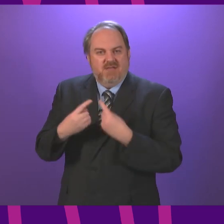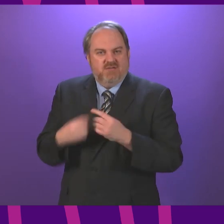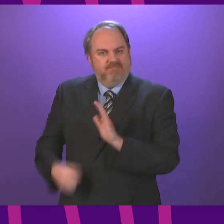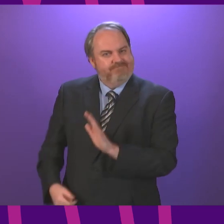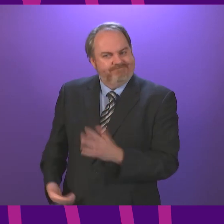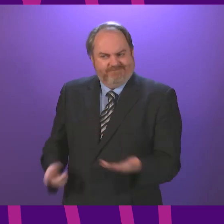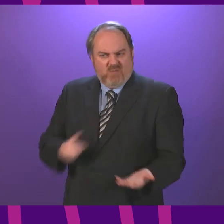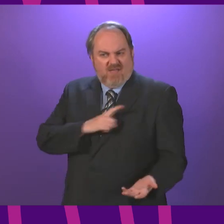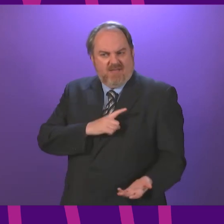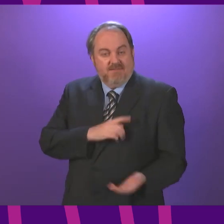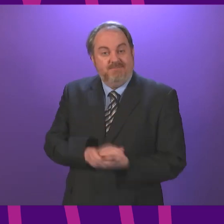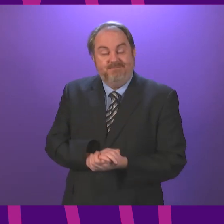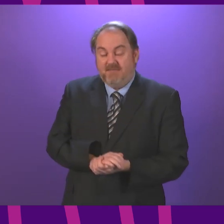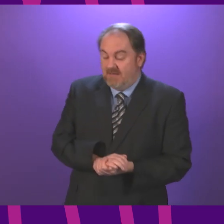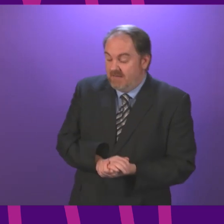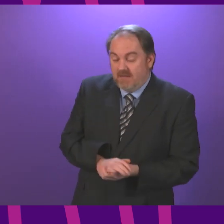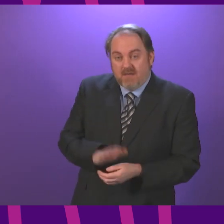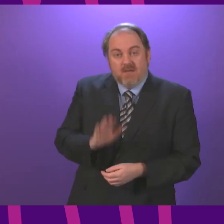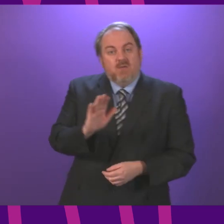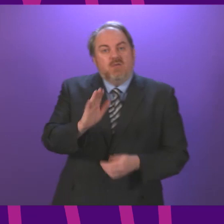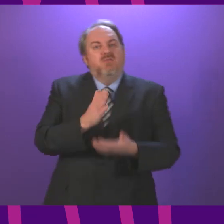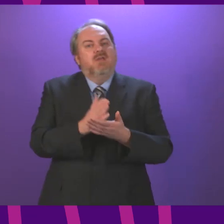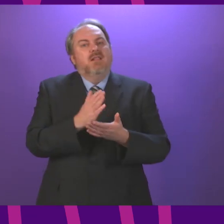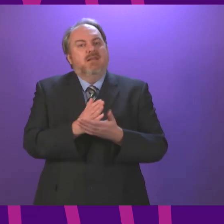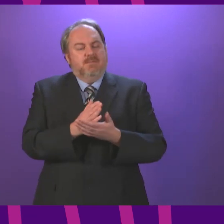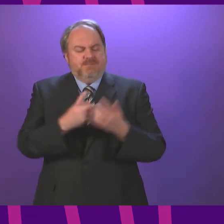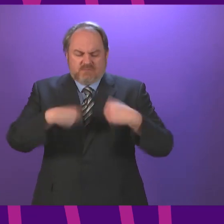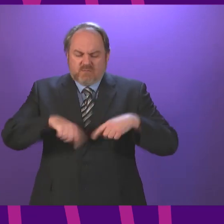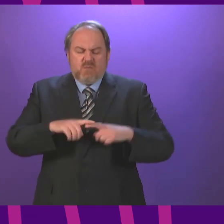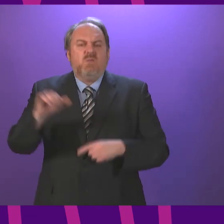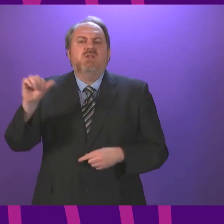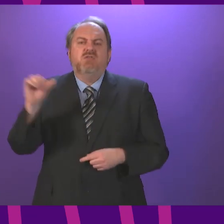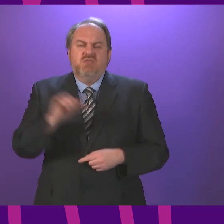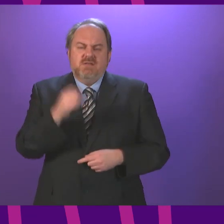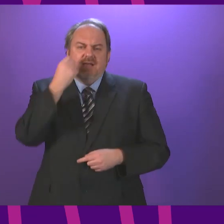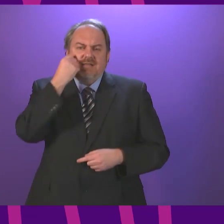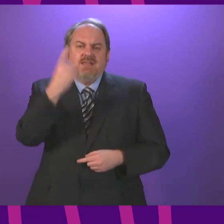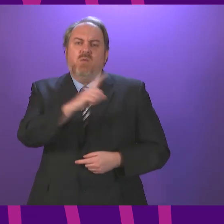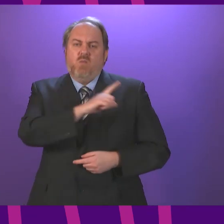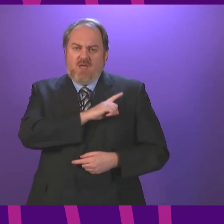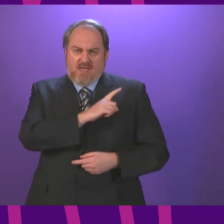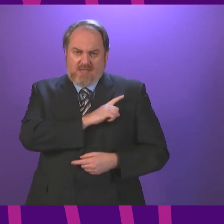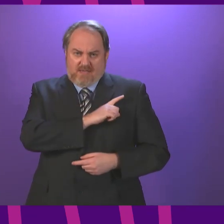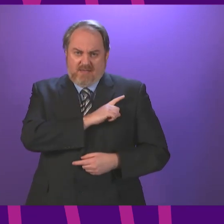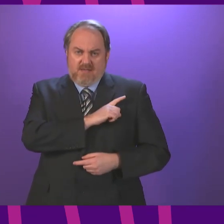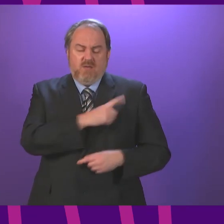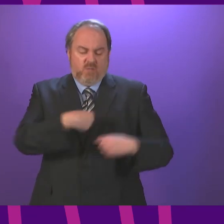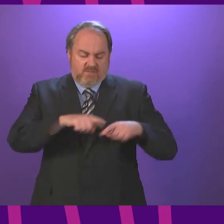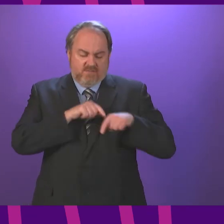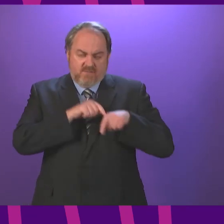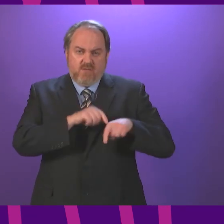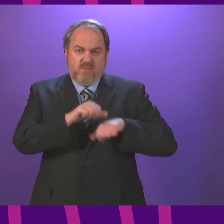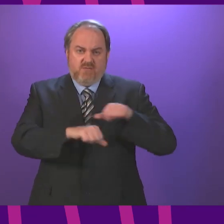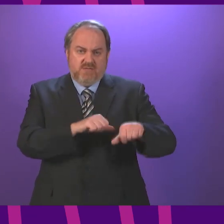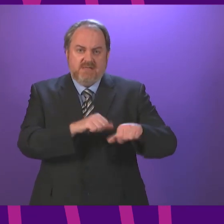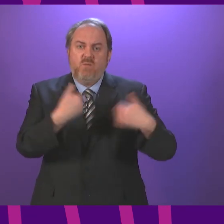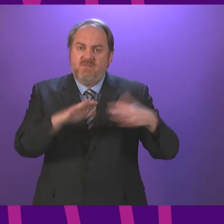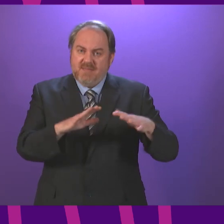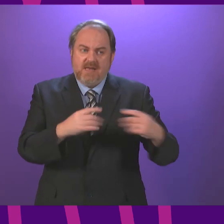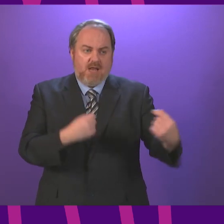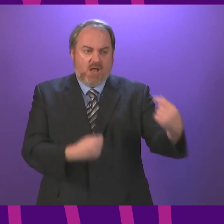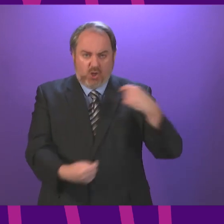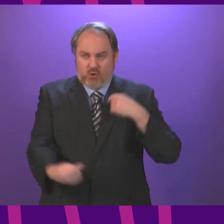advice, I think, should be understood by everybody across this chamber. And the government rightly now, given the allegations that have